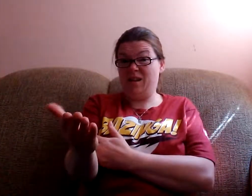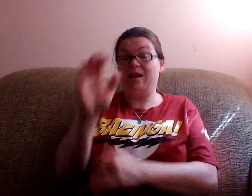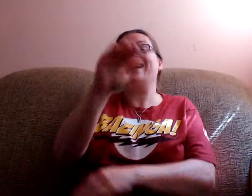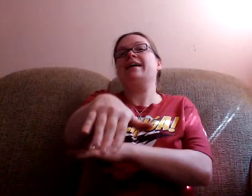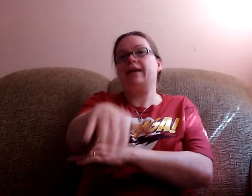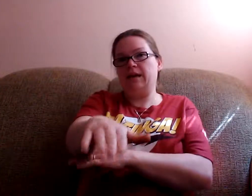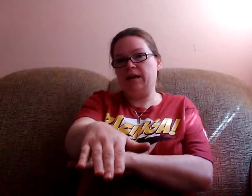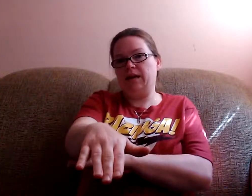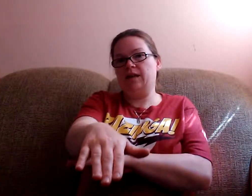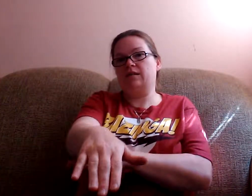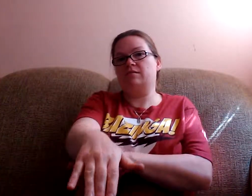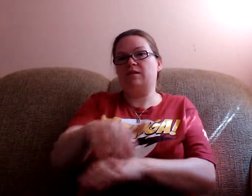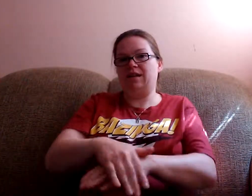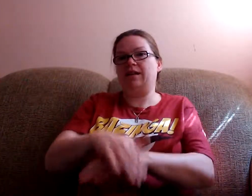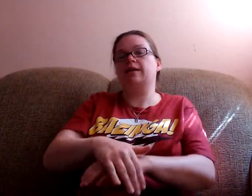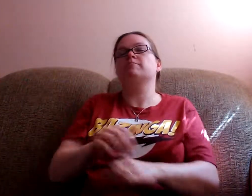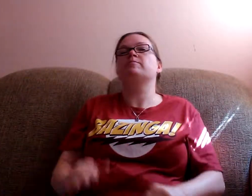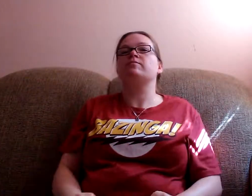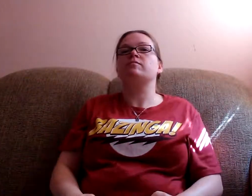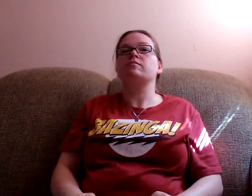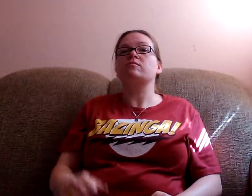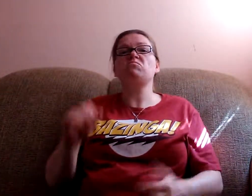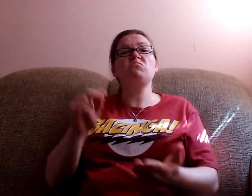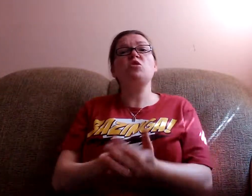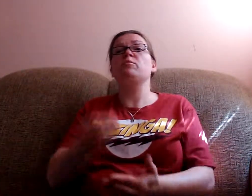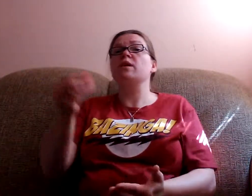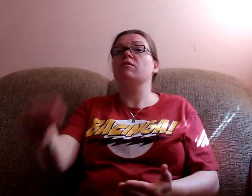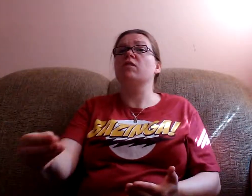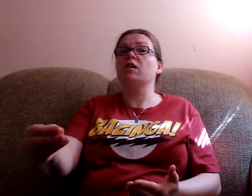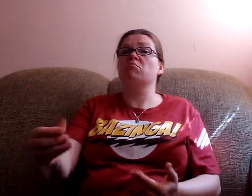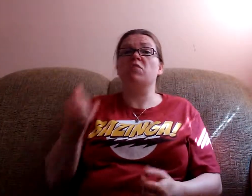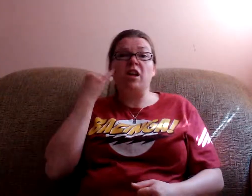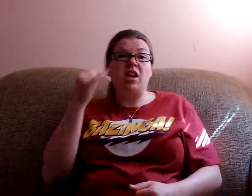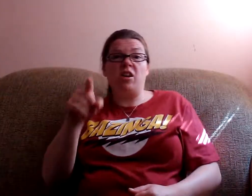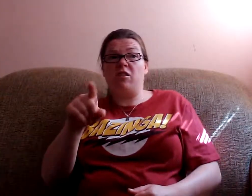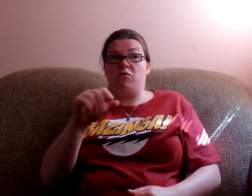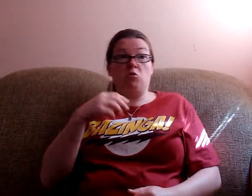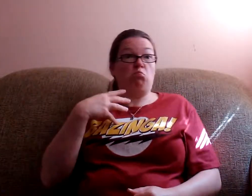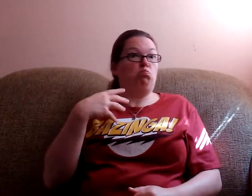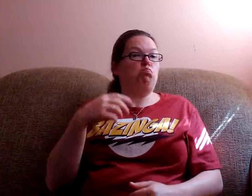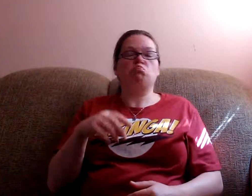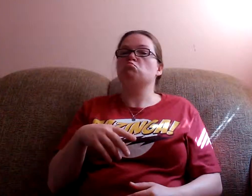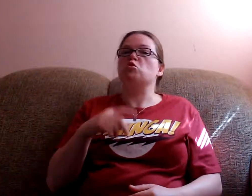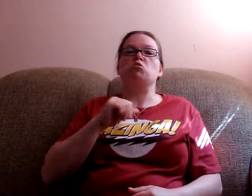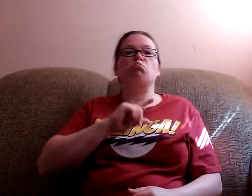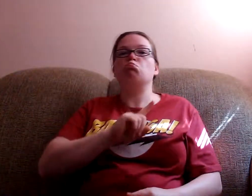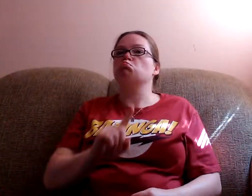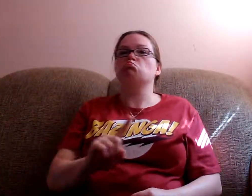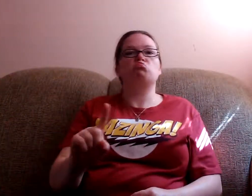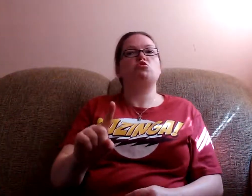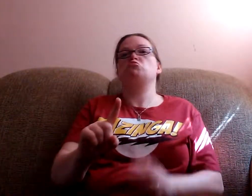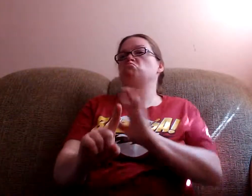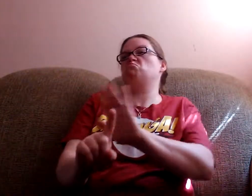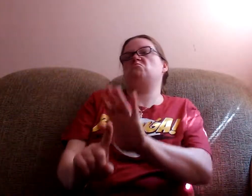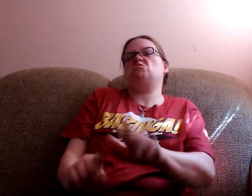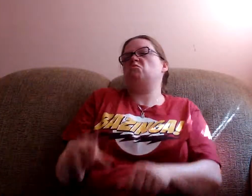in church on Sunday. And should you want to dump something on your own property, everybody had to dump what they wanted